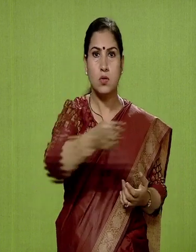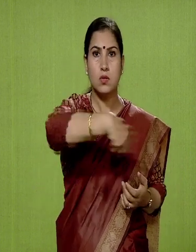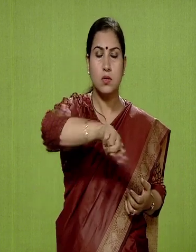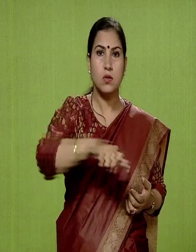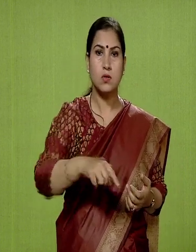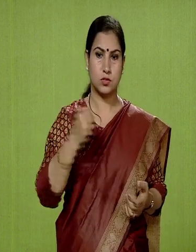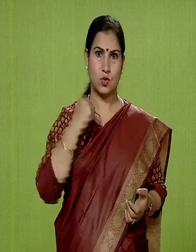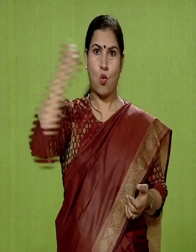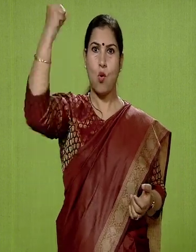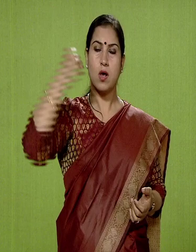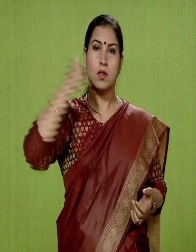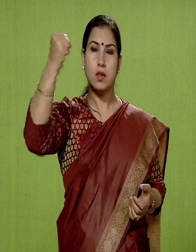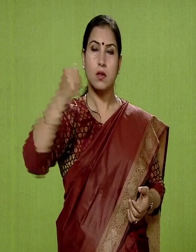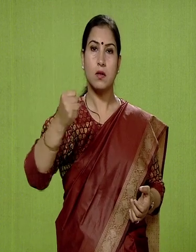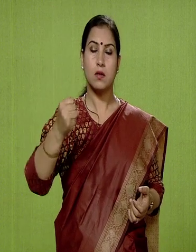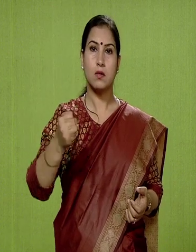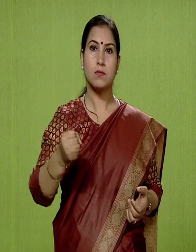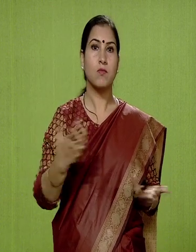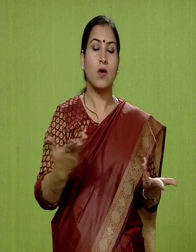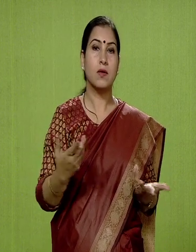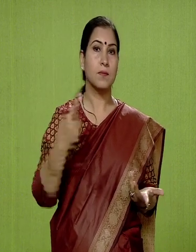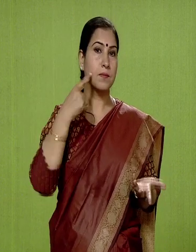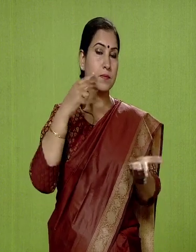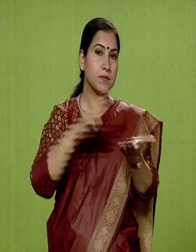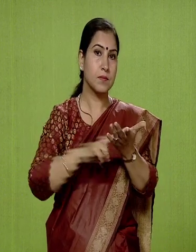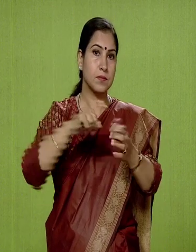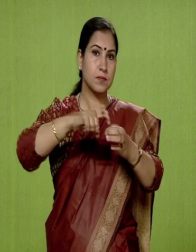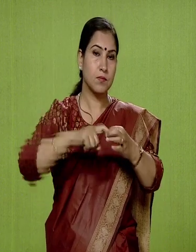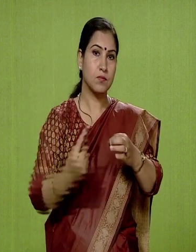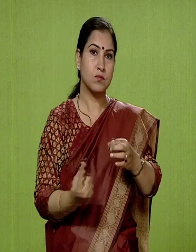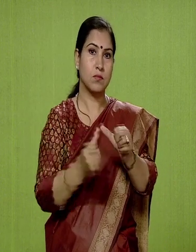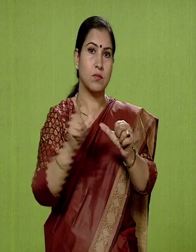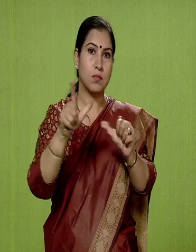the slogan of Inqilab Zindabad